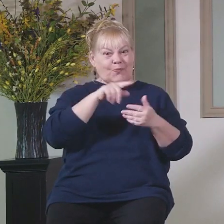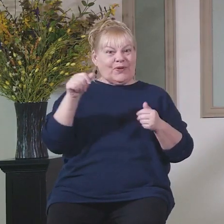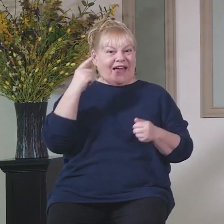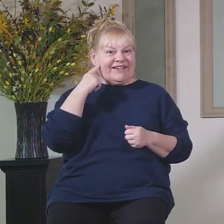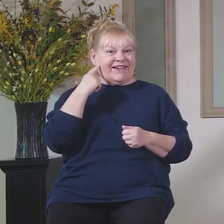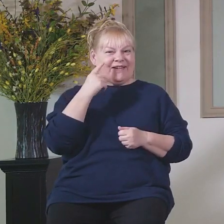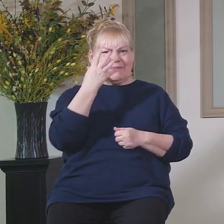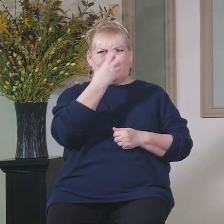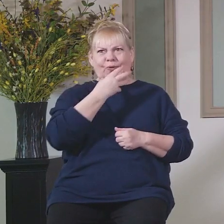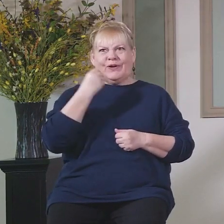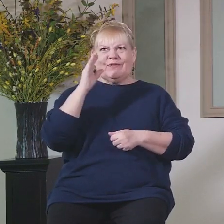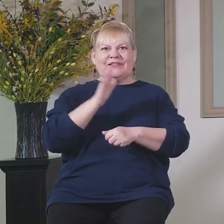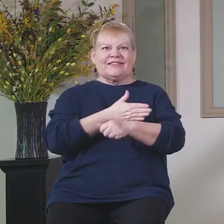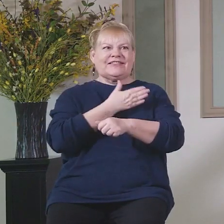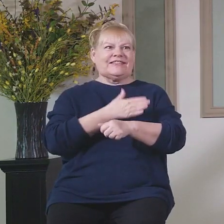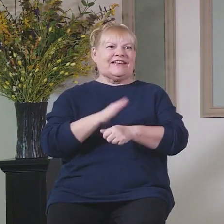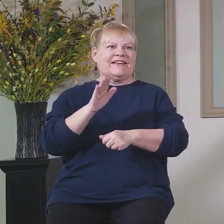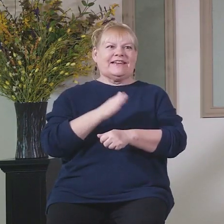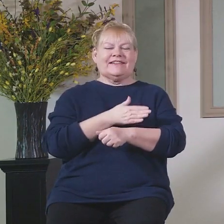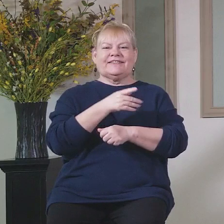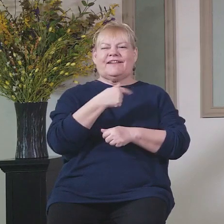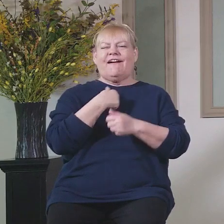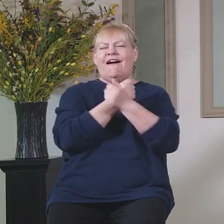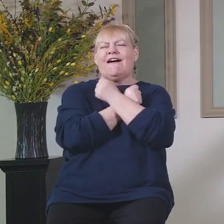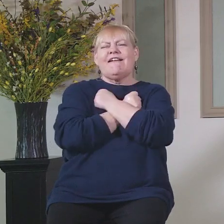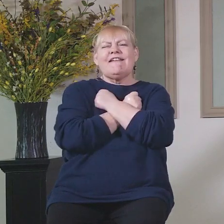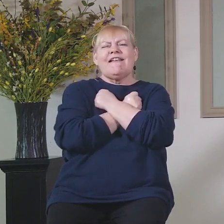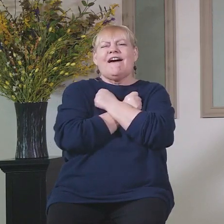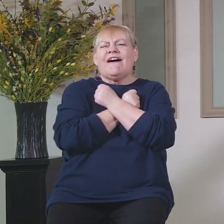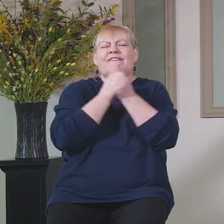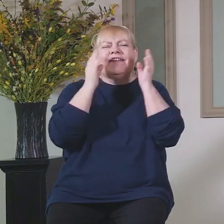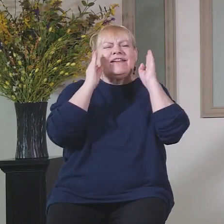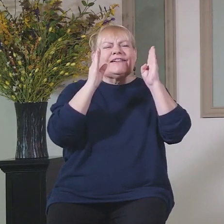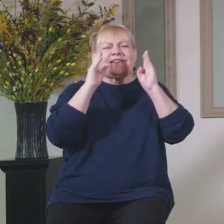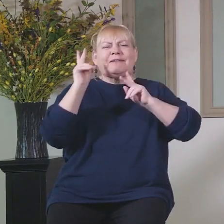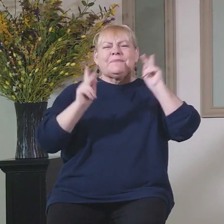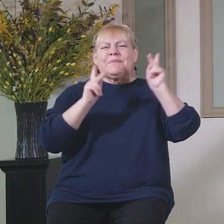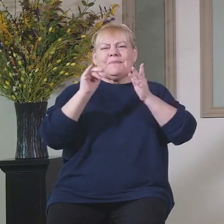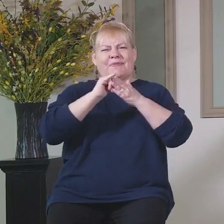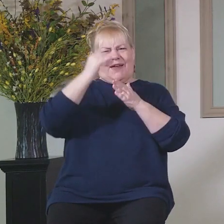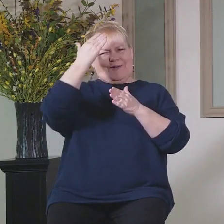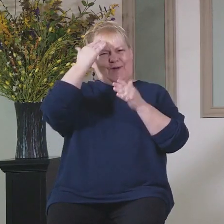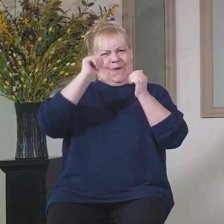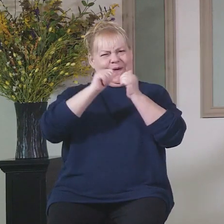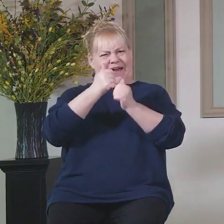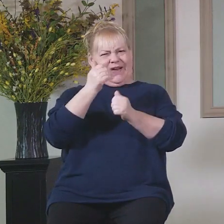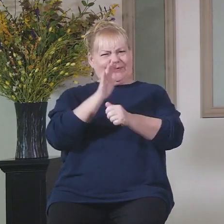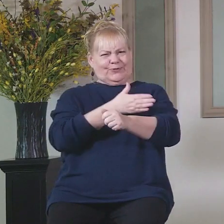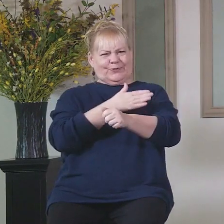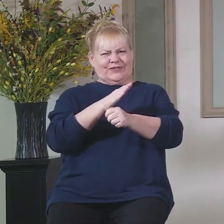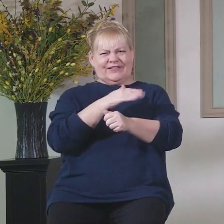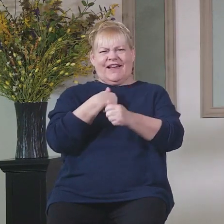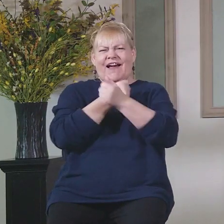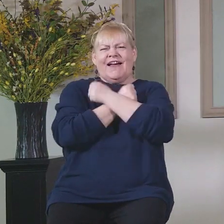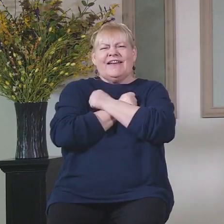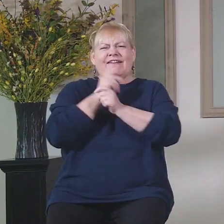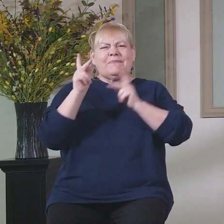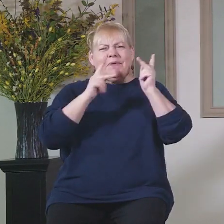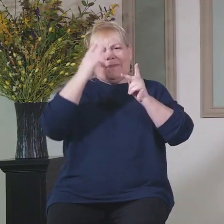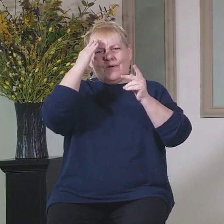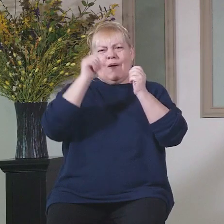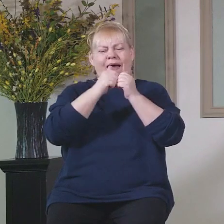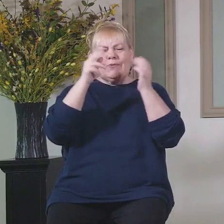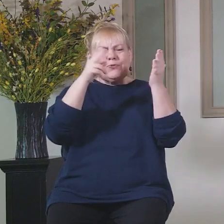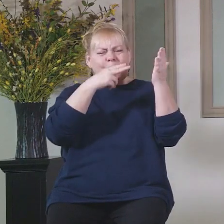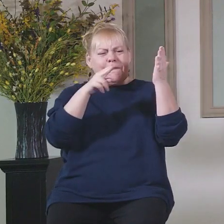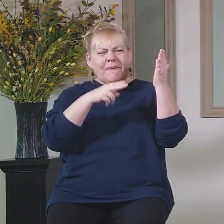can. We have some good singers. I love listening to people who know how to sing. I love people who know how to